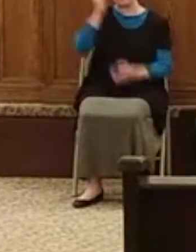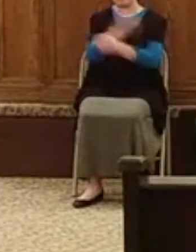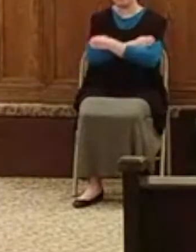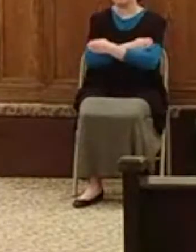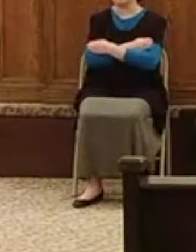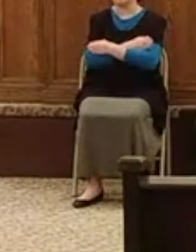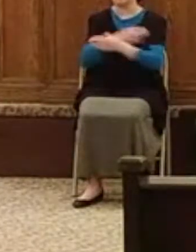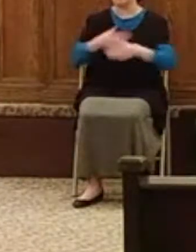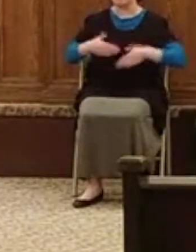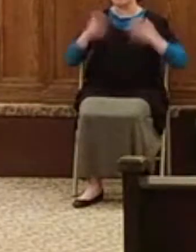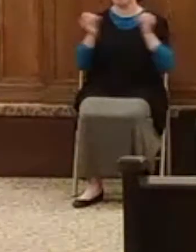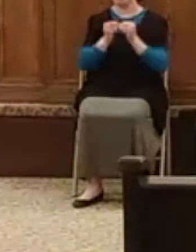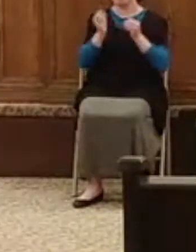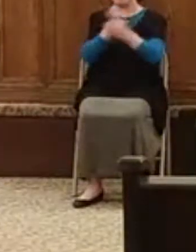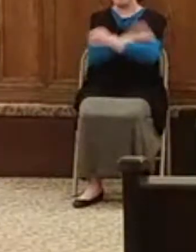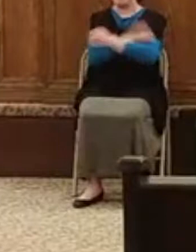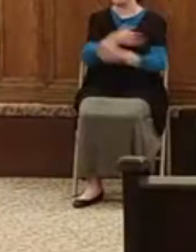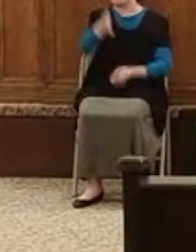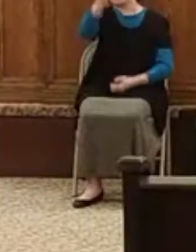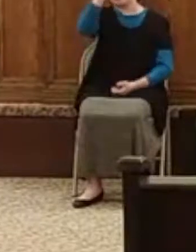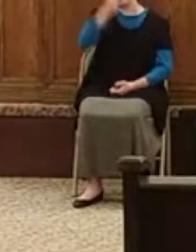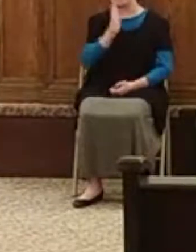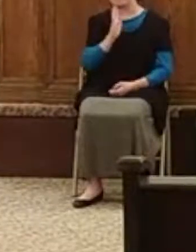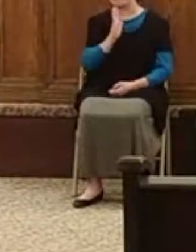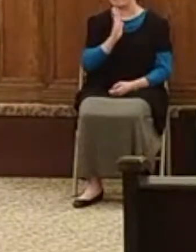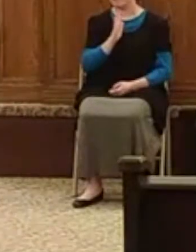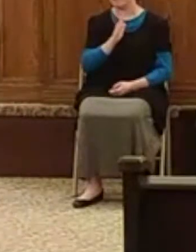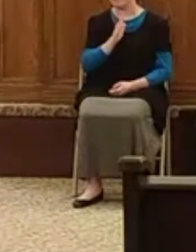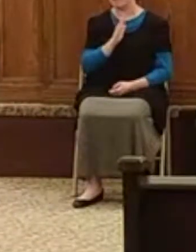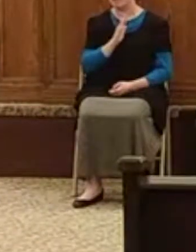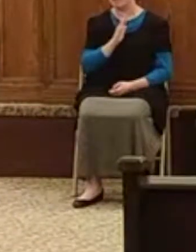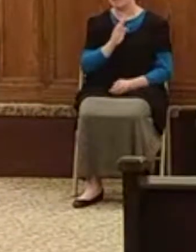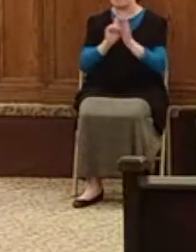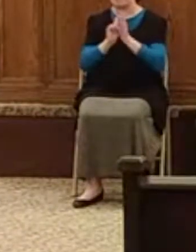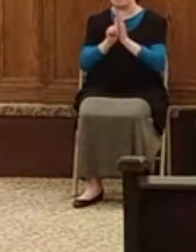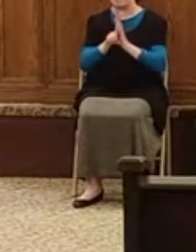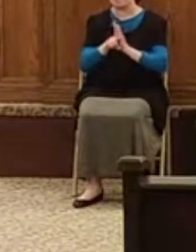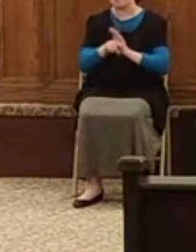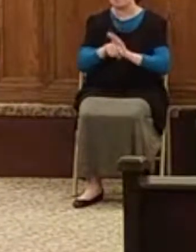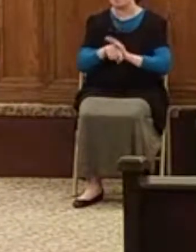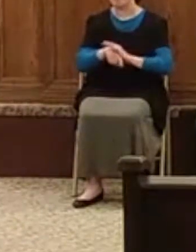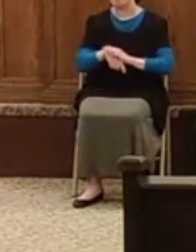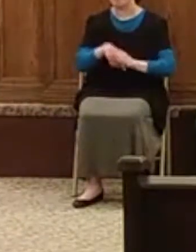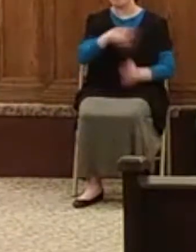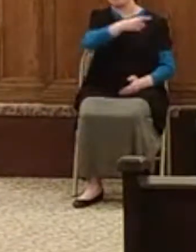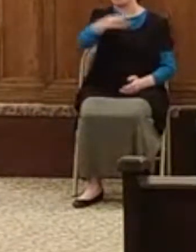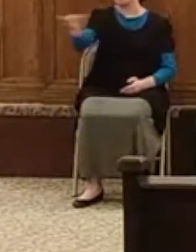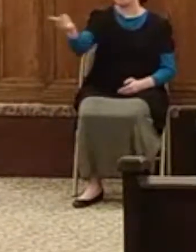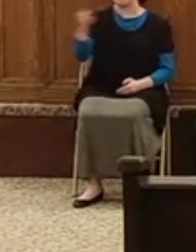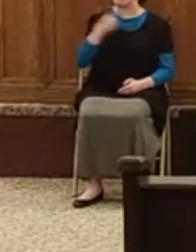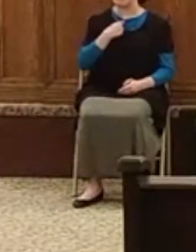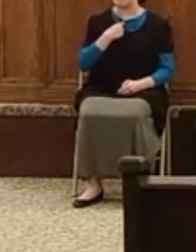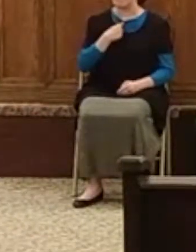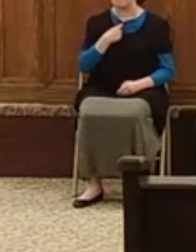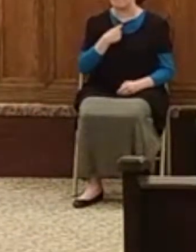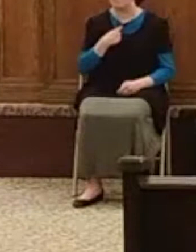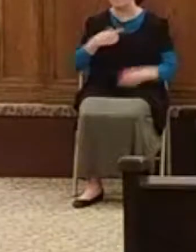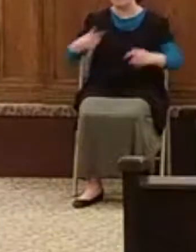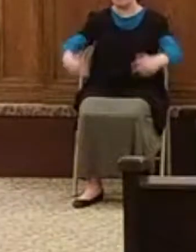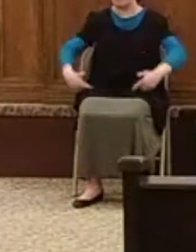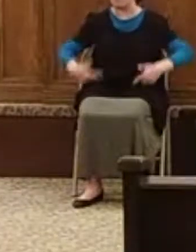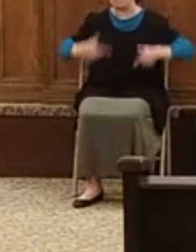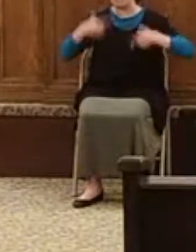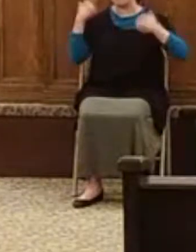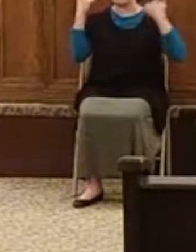high-minded, lovers of pleasure more than lovers of God. That is the hour in which you and I